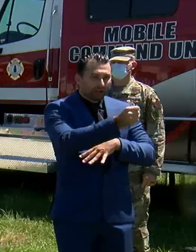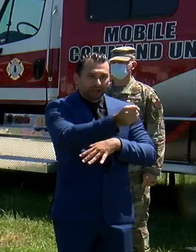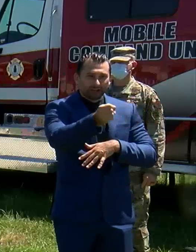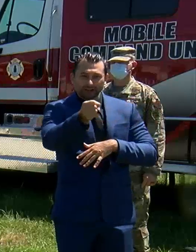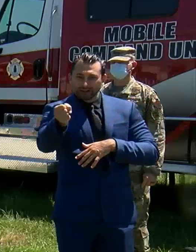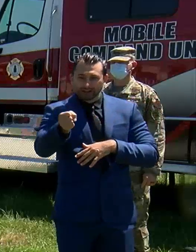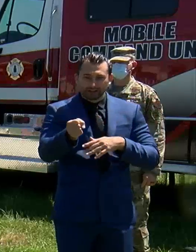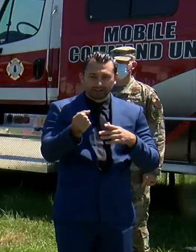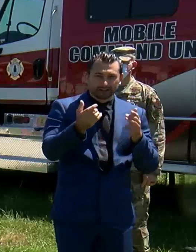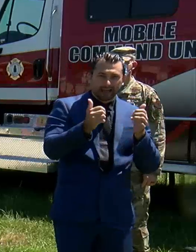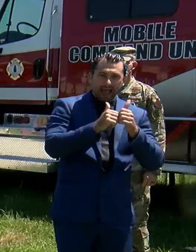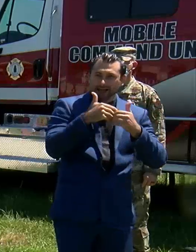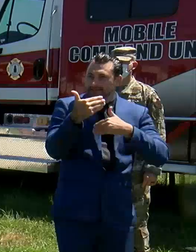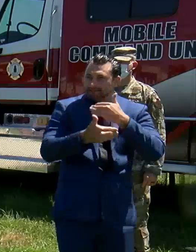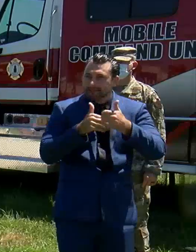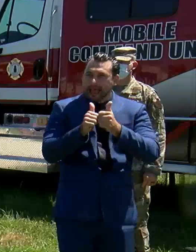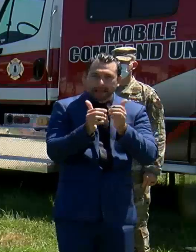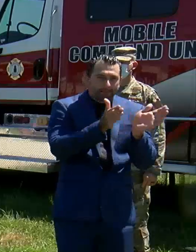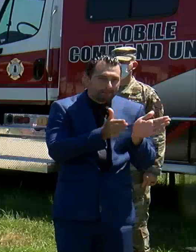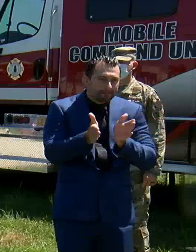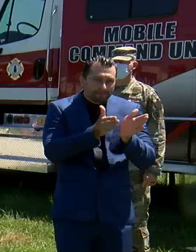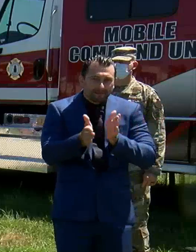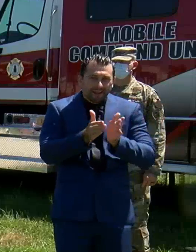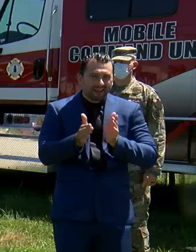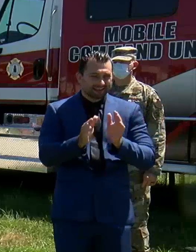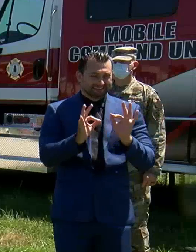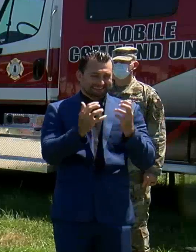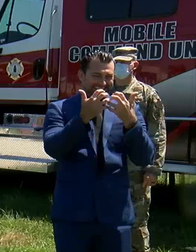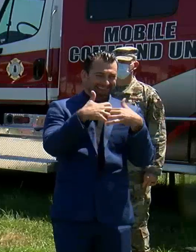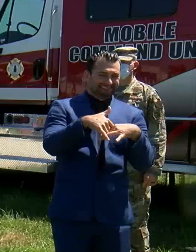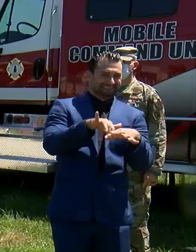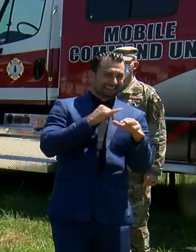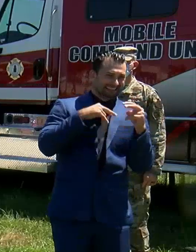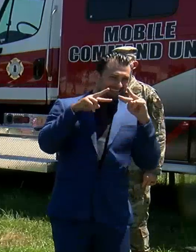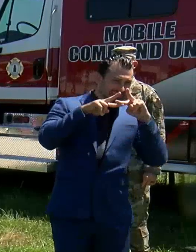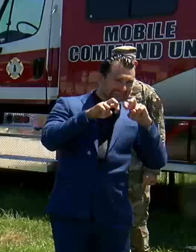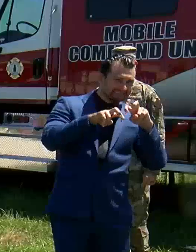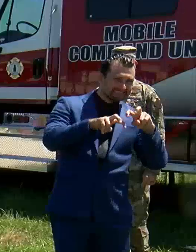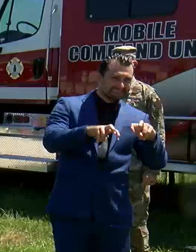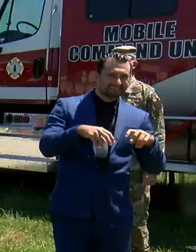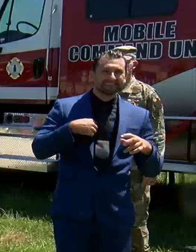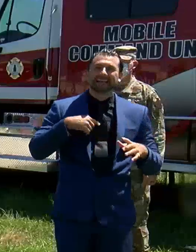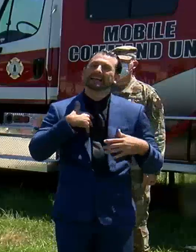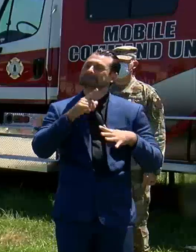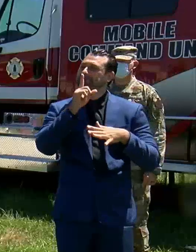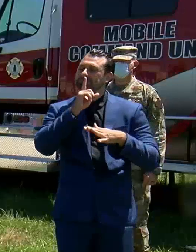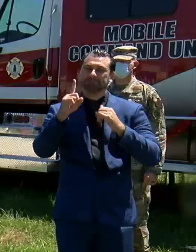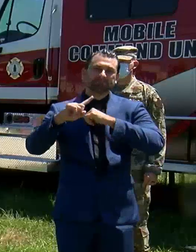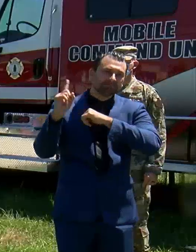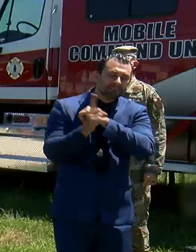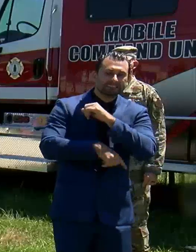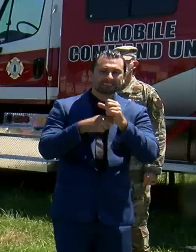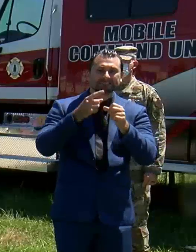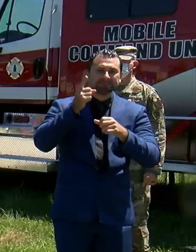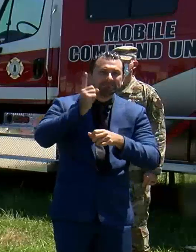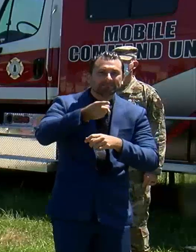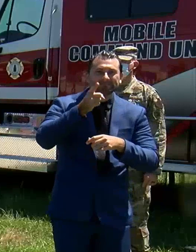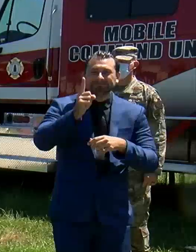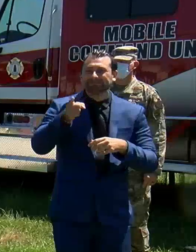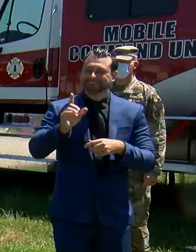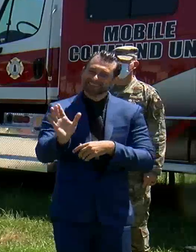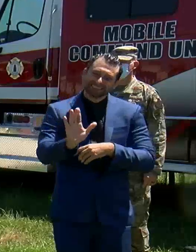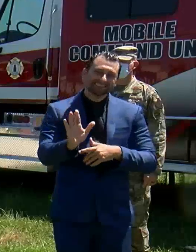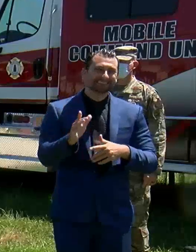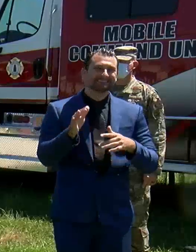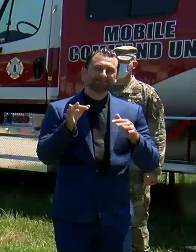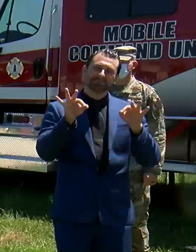been going. We think it's important to formalize it. We're not trying to be punitive. We just want to make sure that that we're not doing